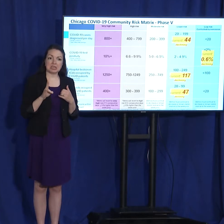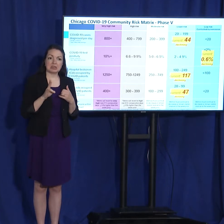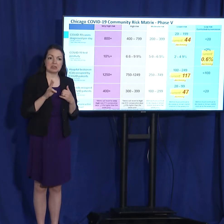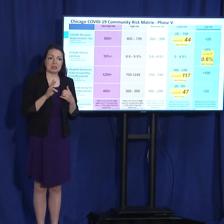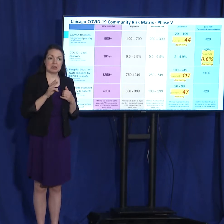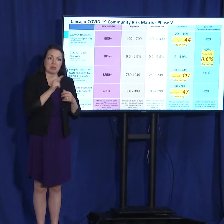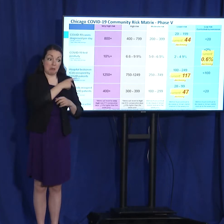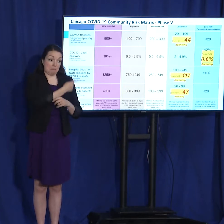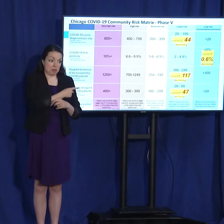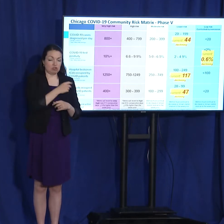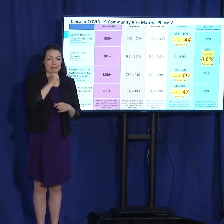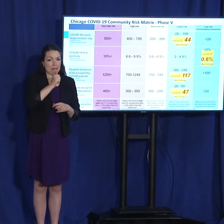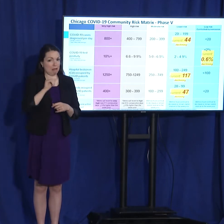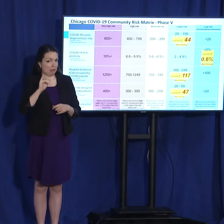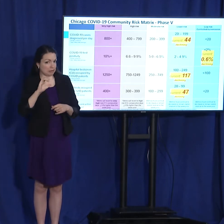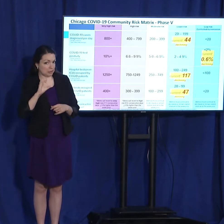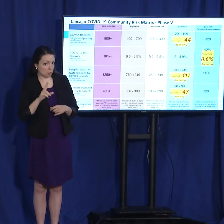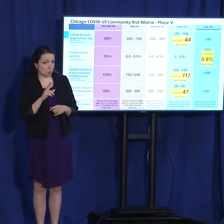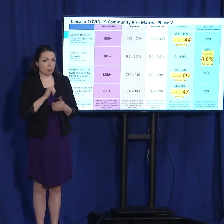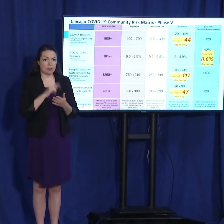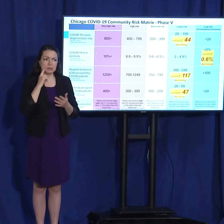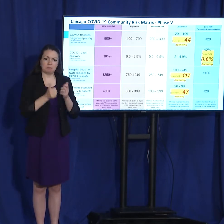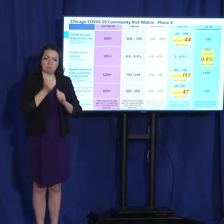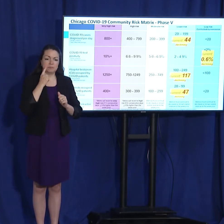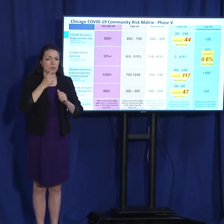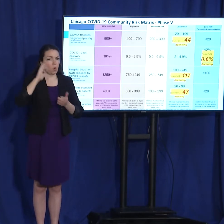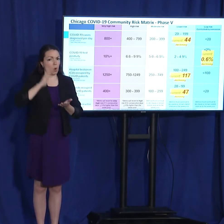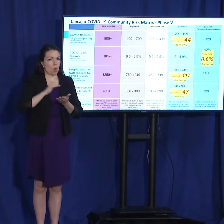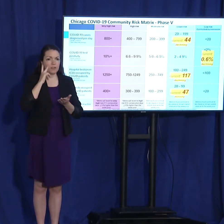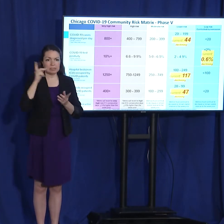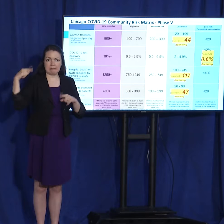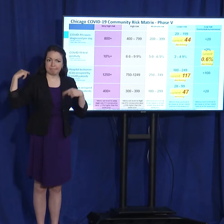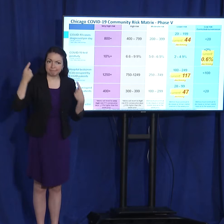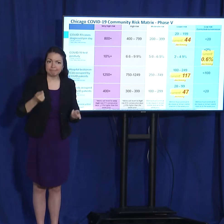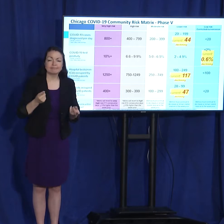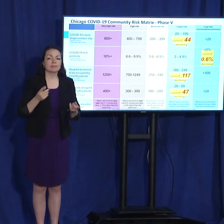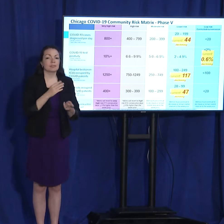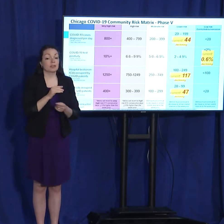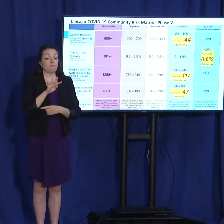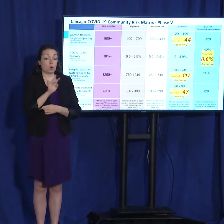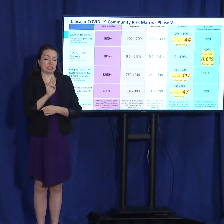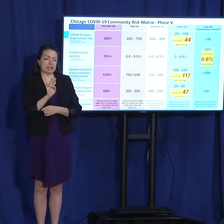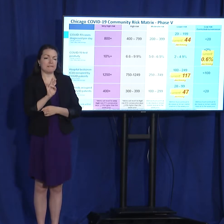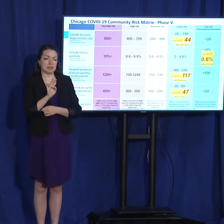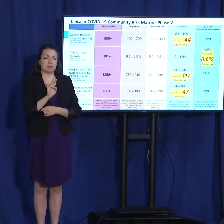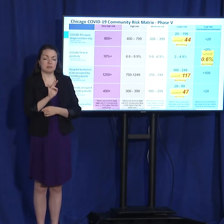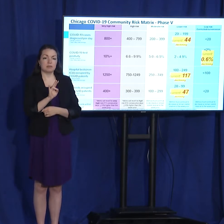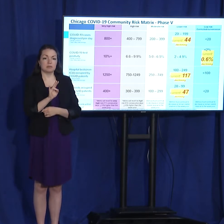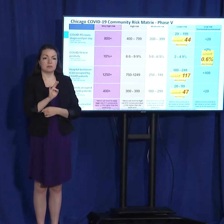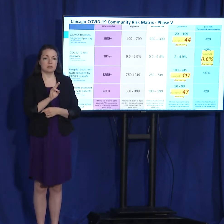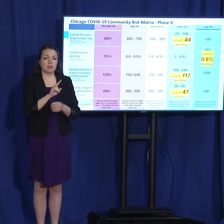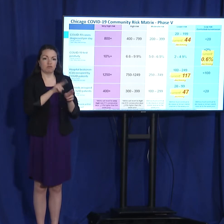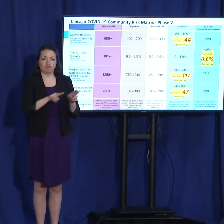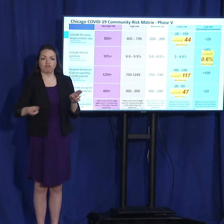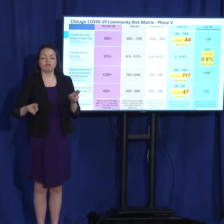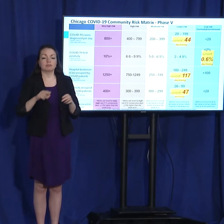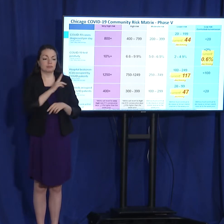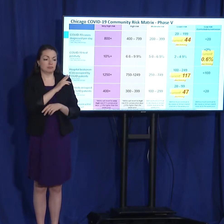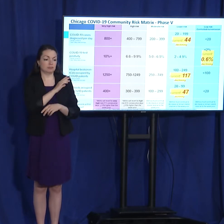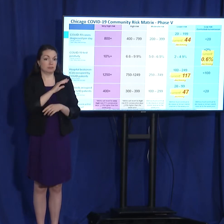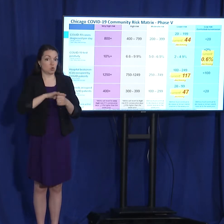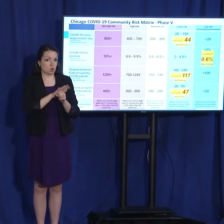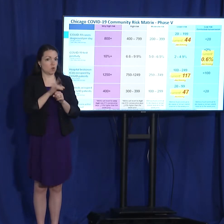with COVID patients across Chicago. That's the lowest we've seen, and about 47 filled with COVID patients